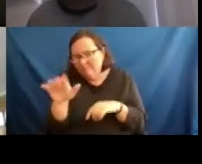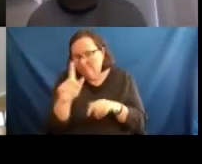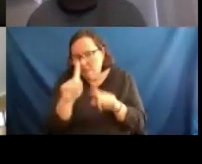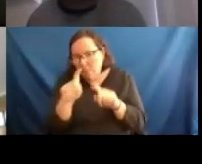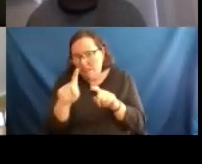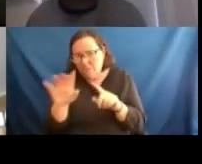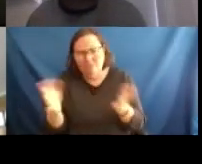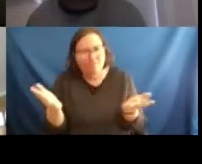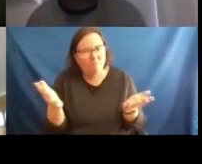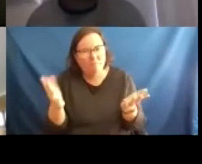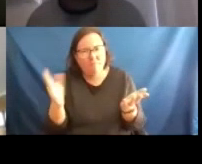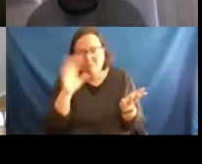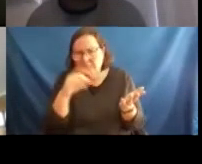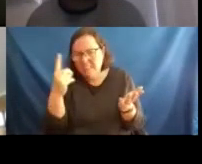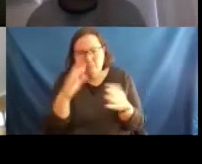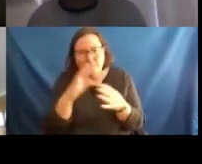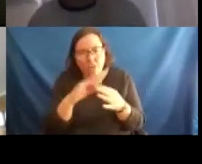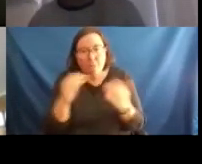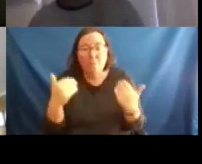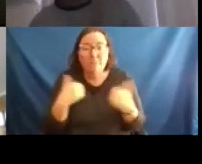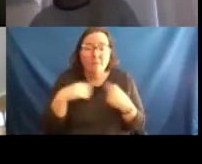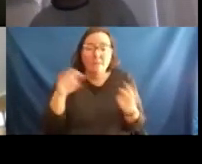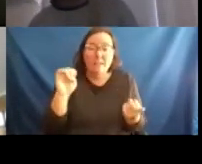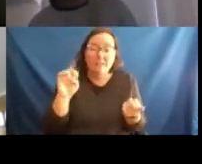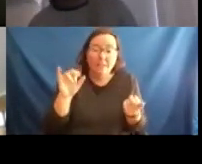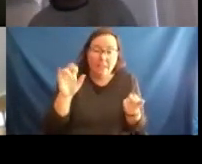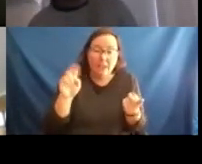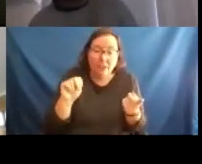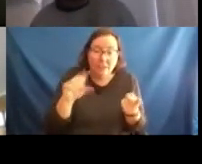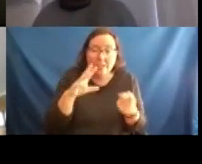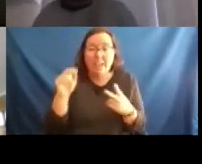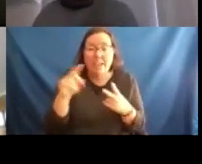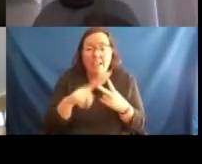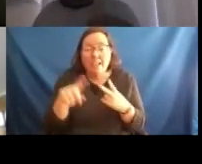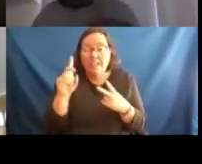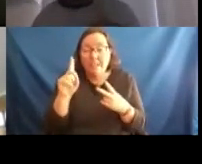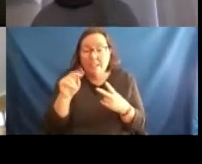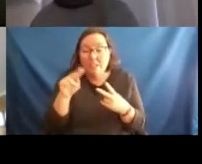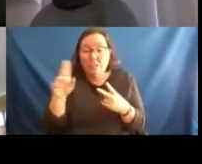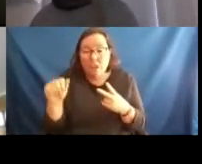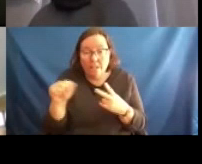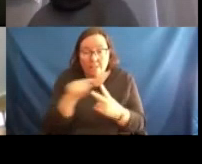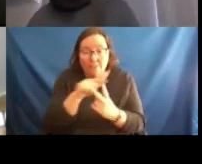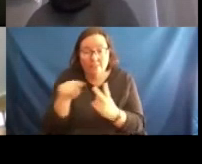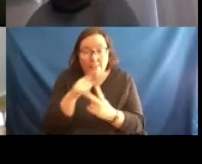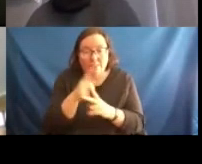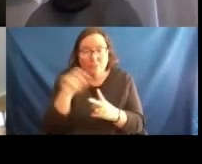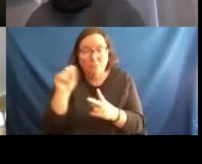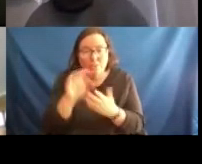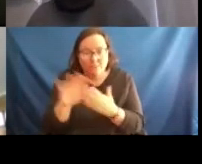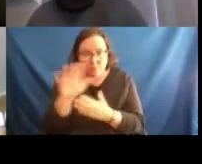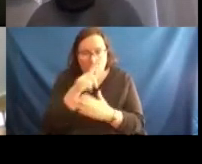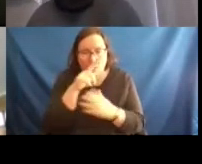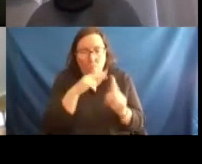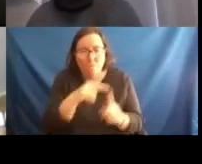or comments. And we have Aaron and Donna Graziano who will be monitoring